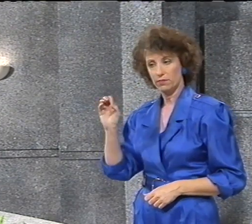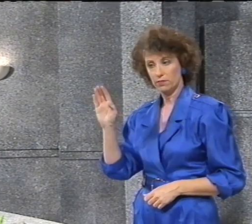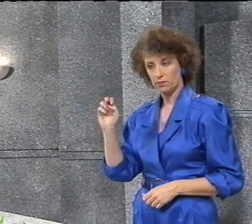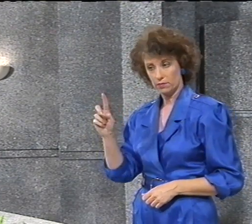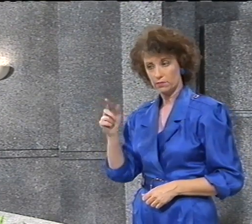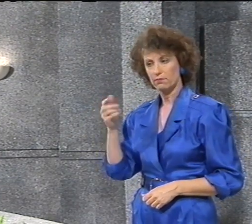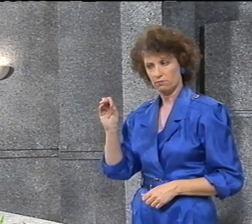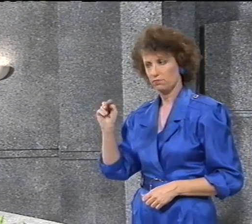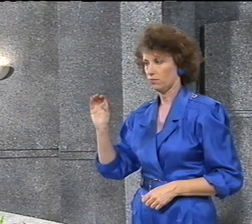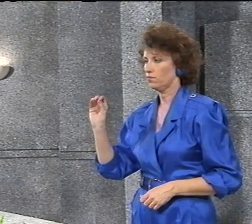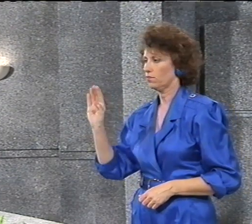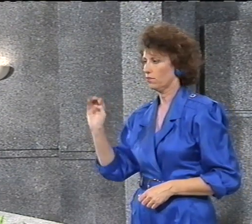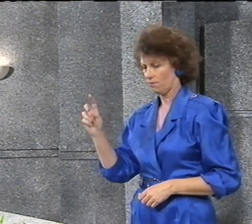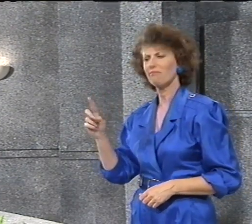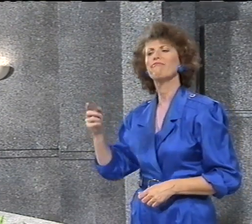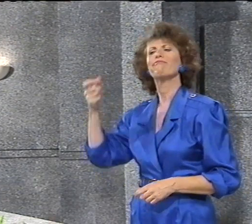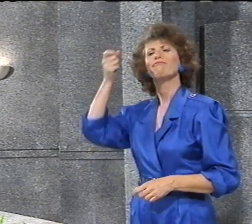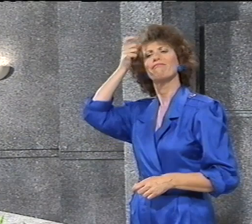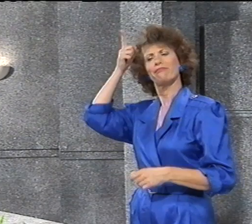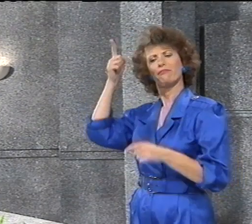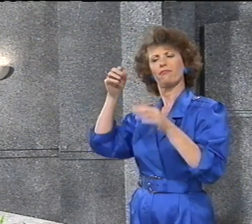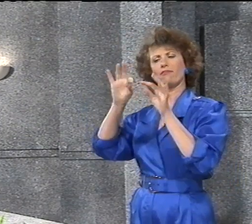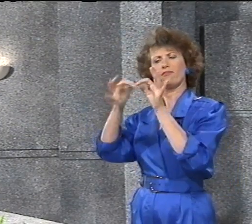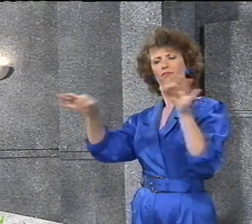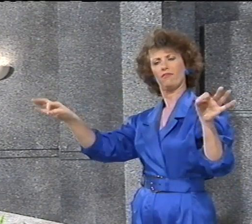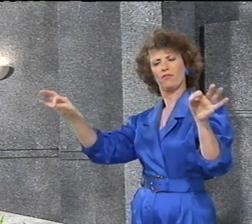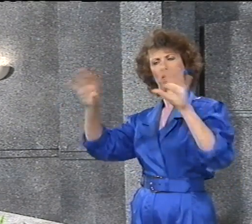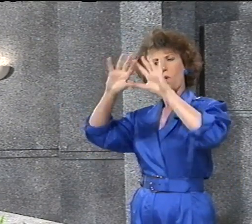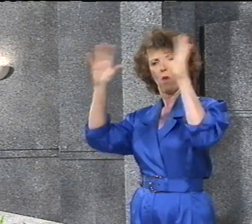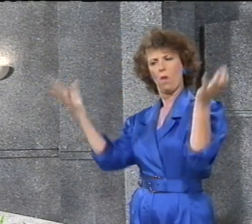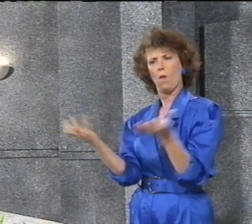and didn't realize what the individual letters were.